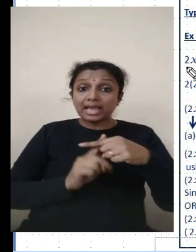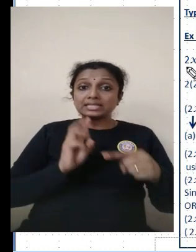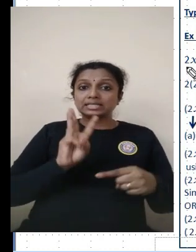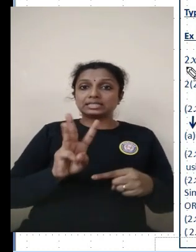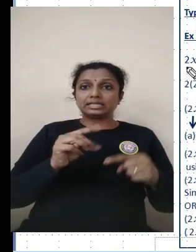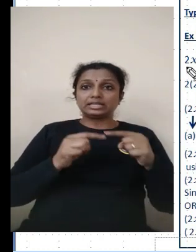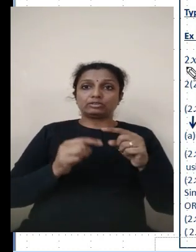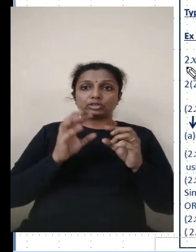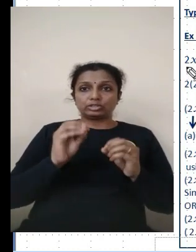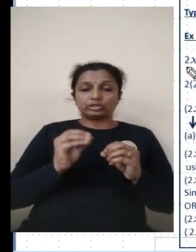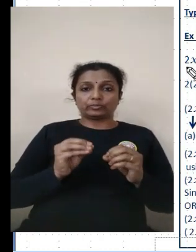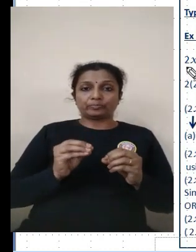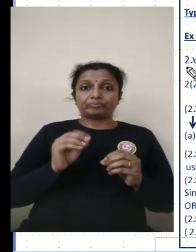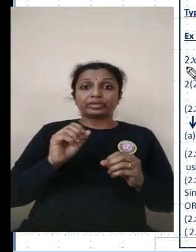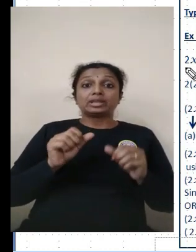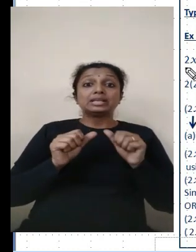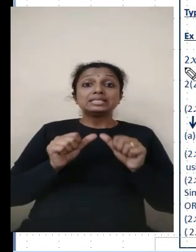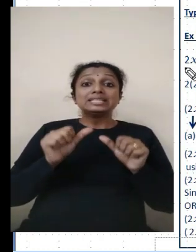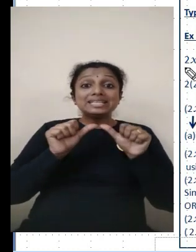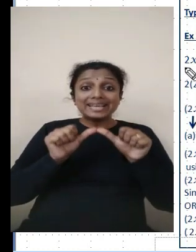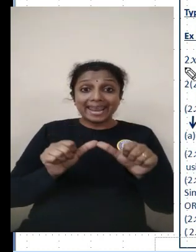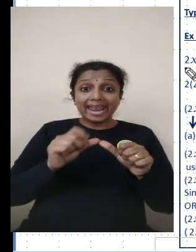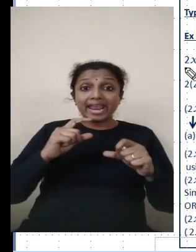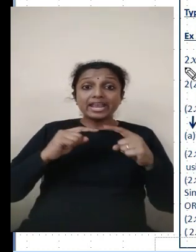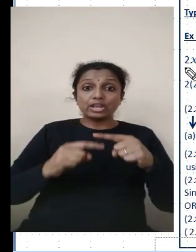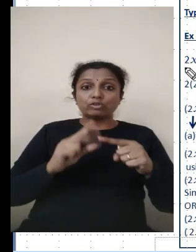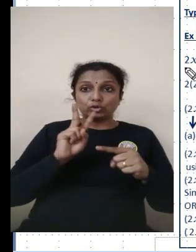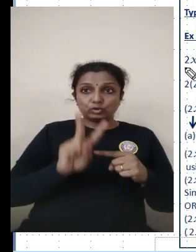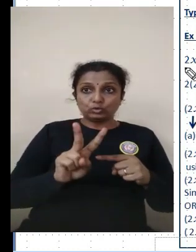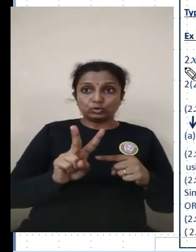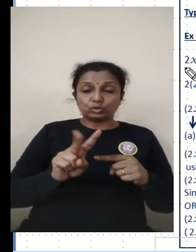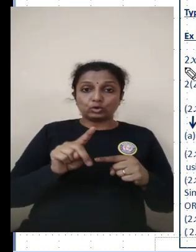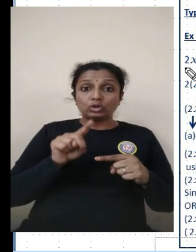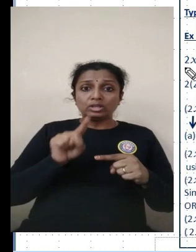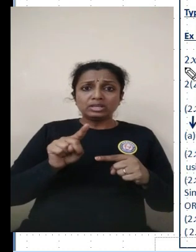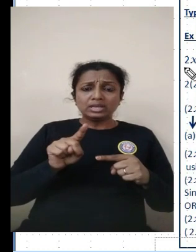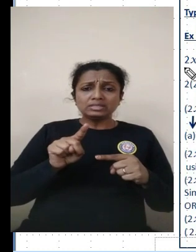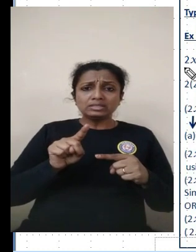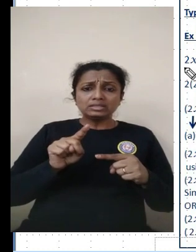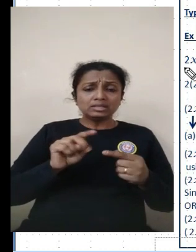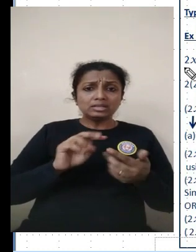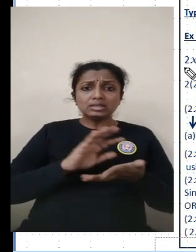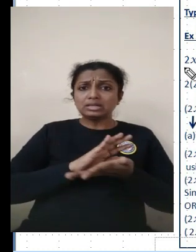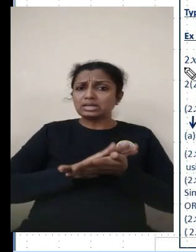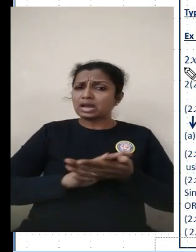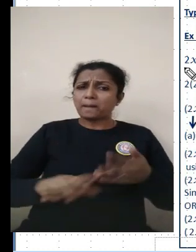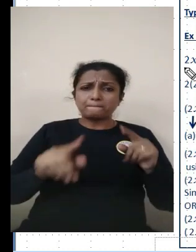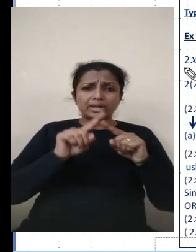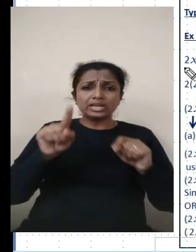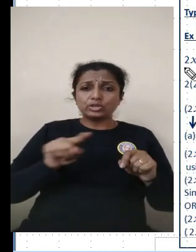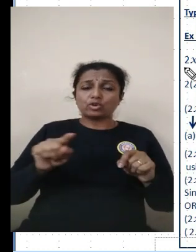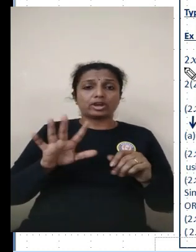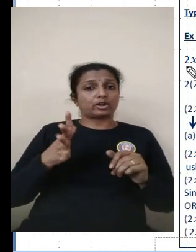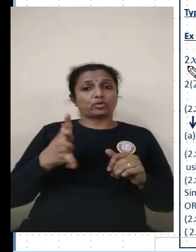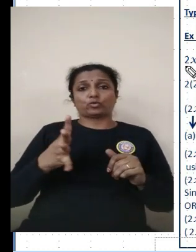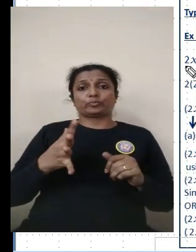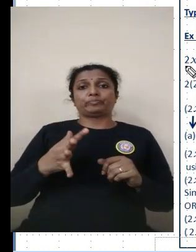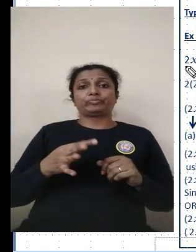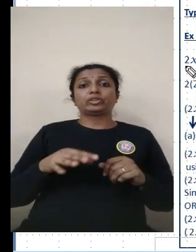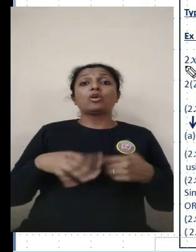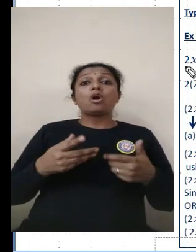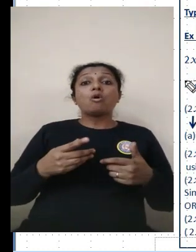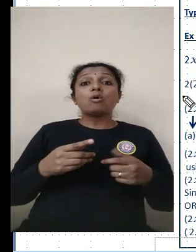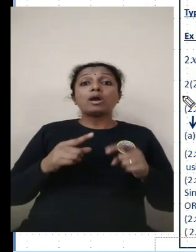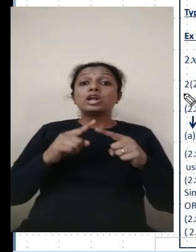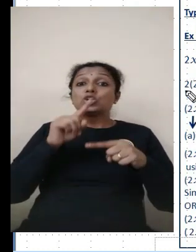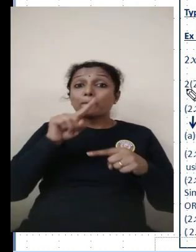the value of a is equal to 2, the first term 2x squared. So since this is